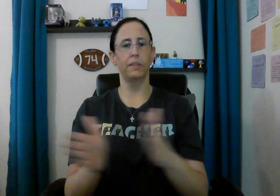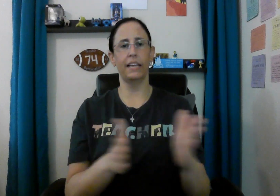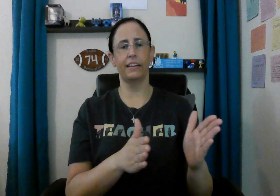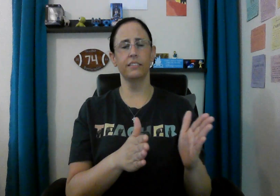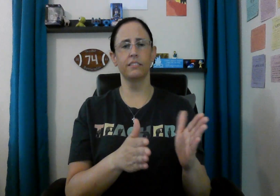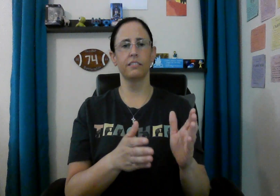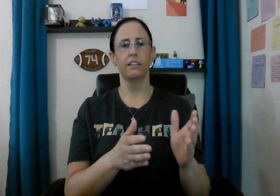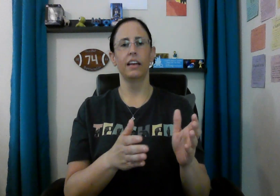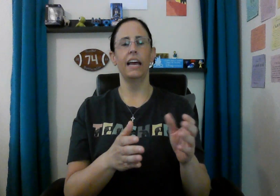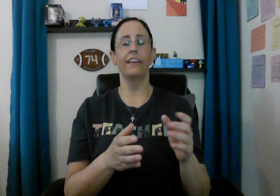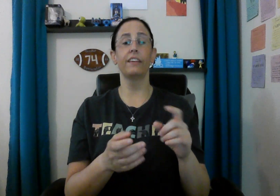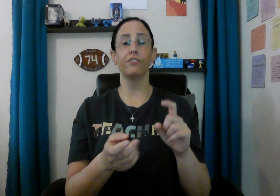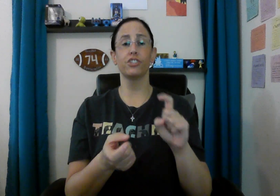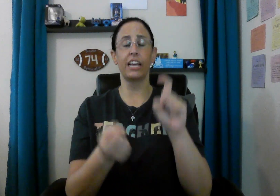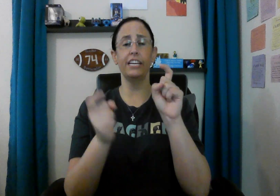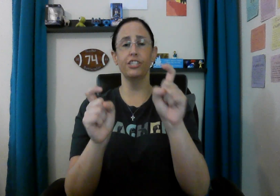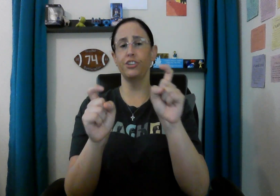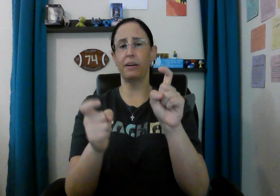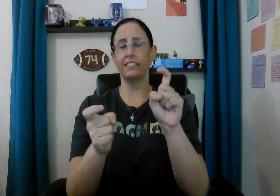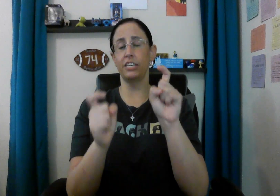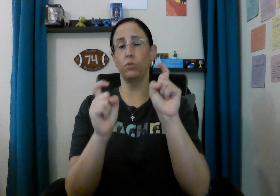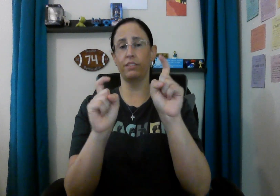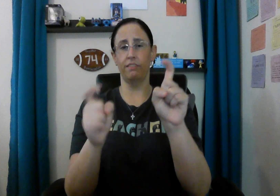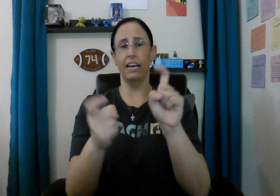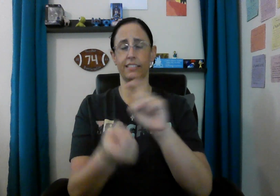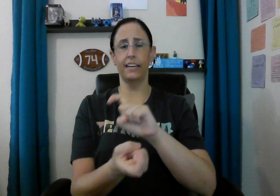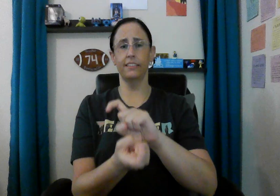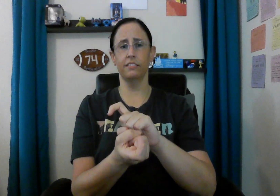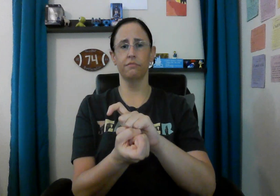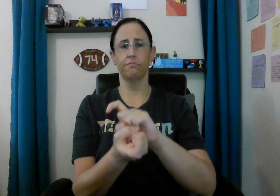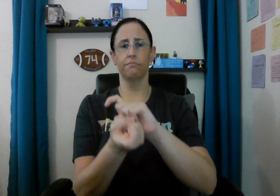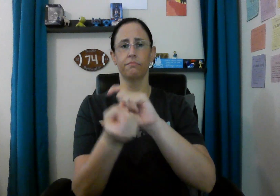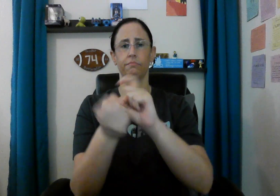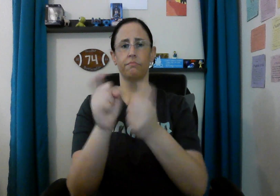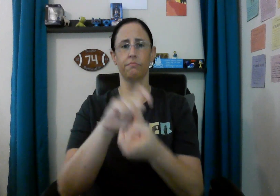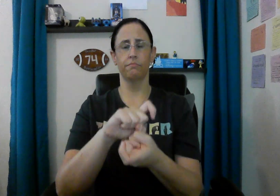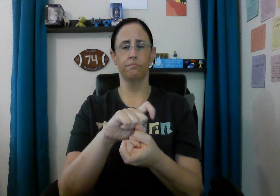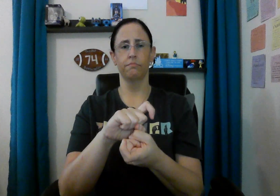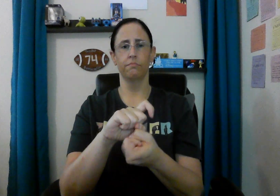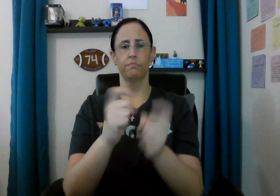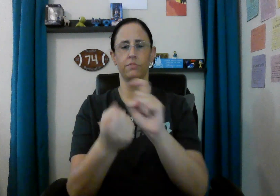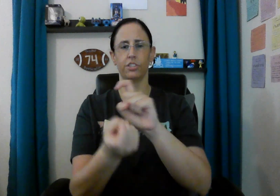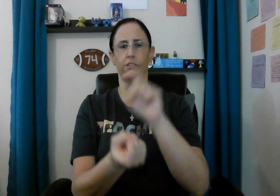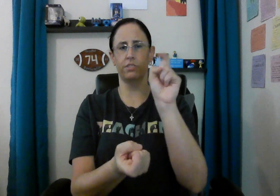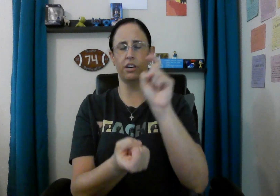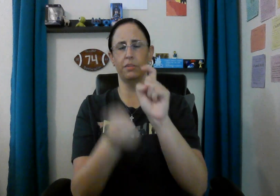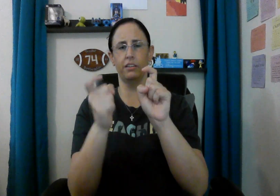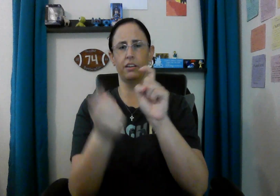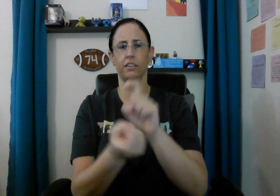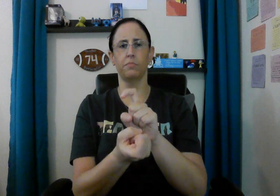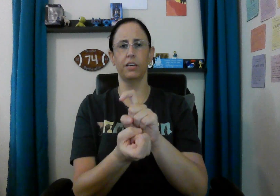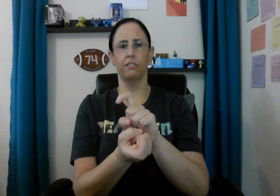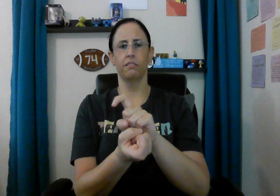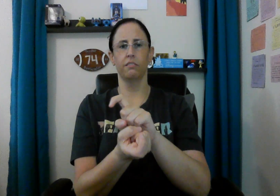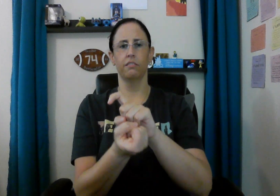Plans. And then for change, you might see it with X hands. So dominant, non-dominant.